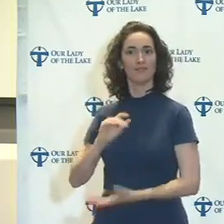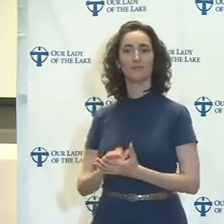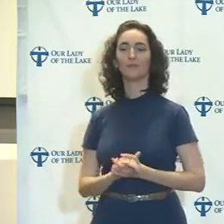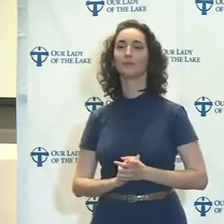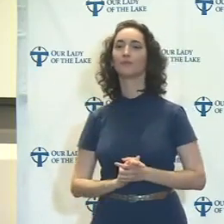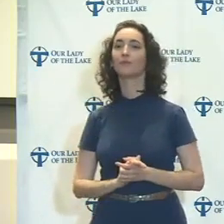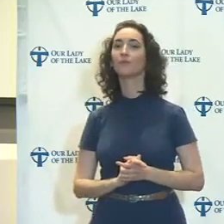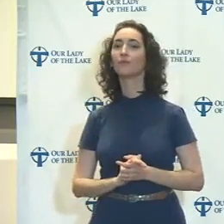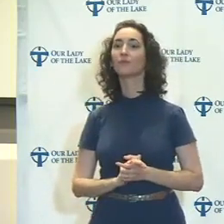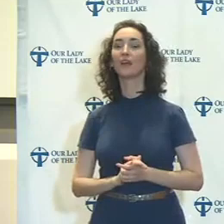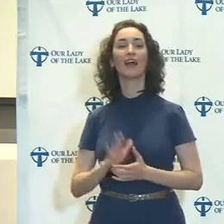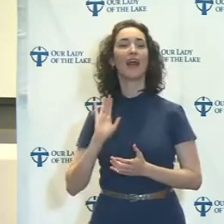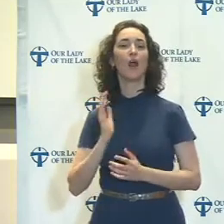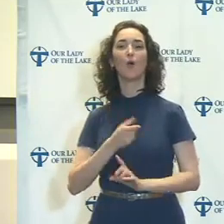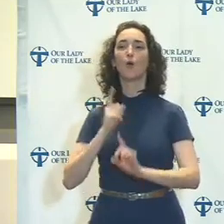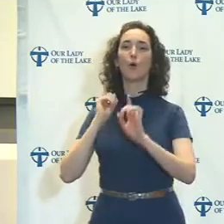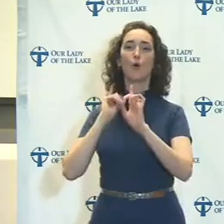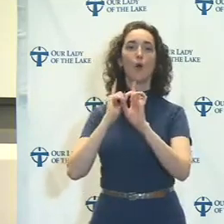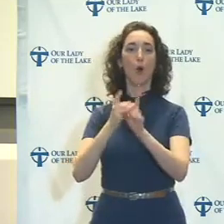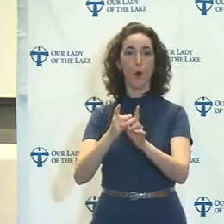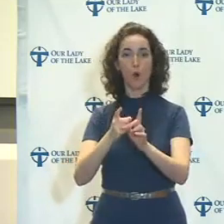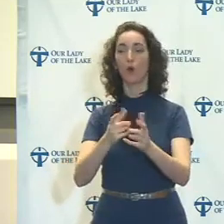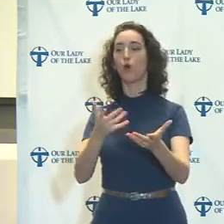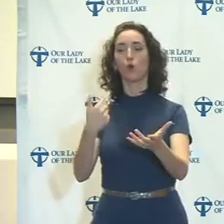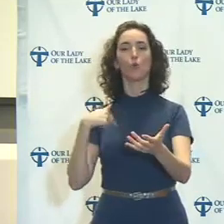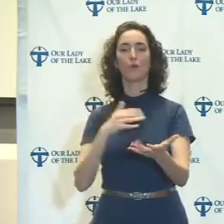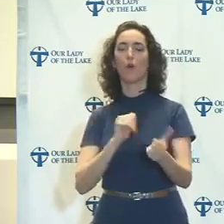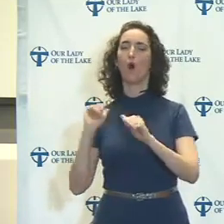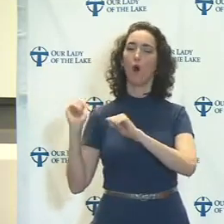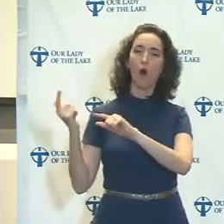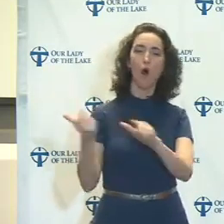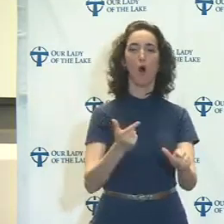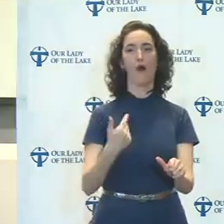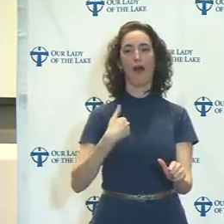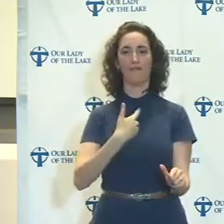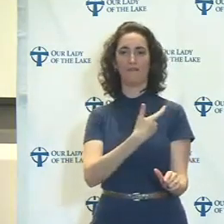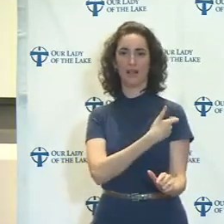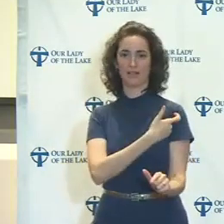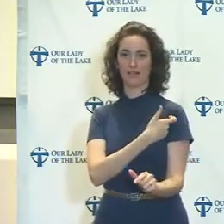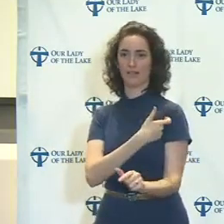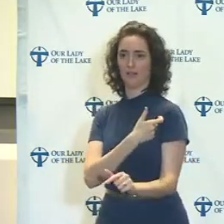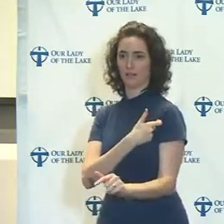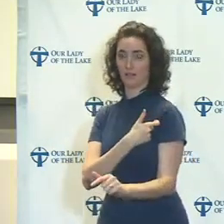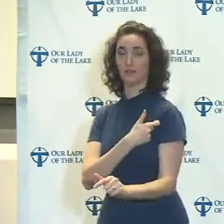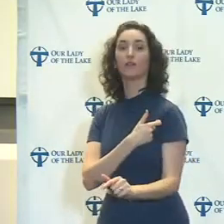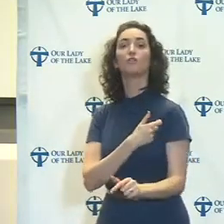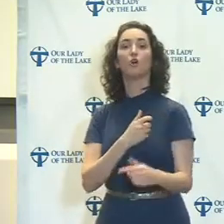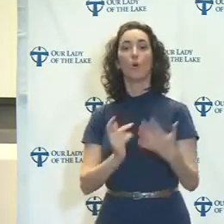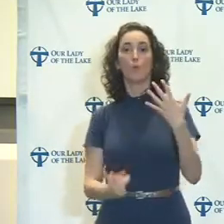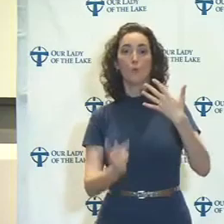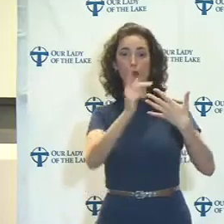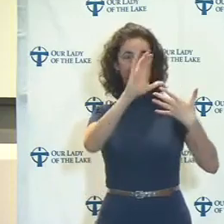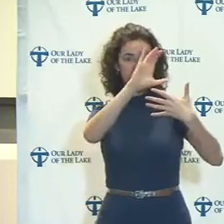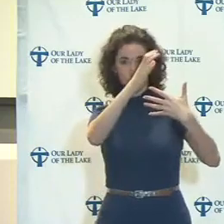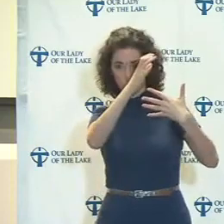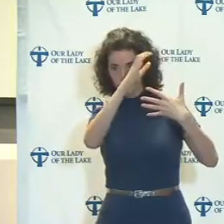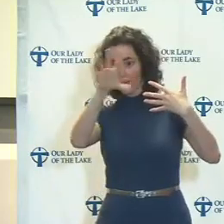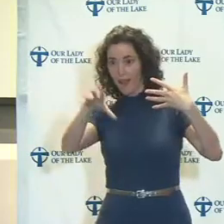So our goal is to have everyone vaccinated, and we're going to continue adding priority groups as we are